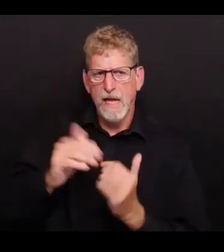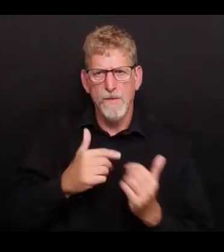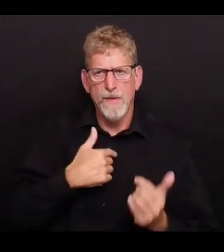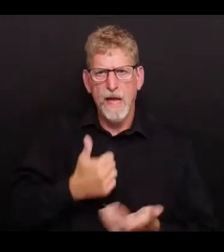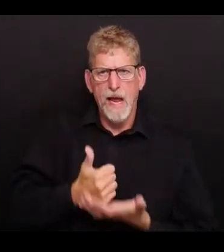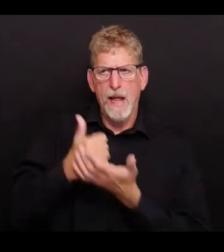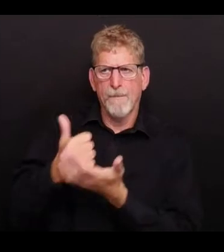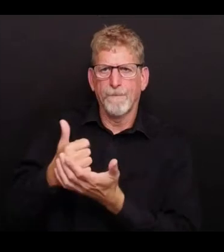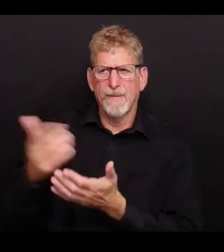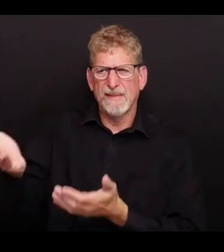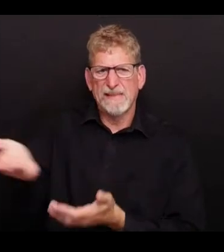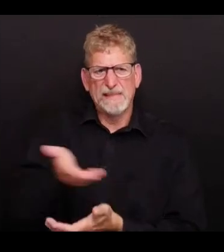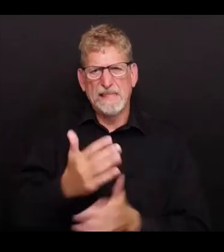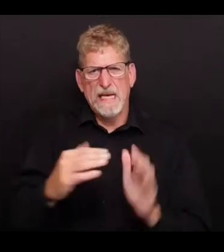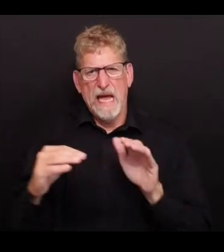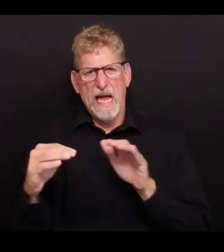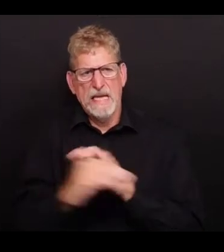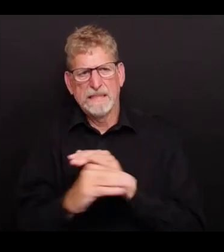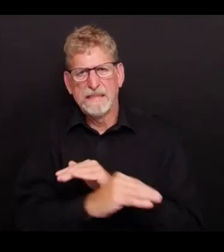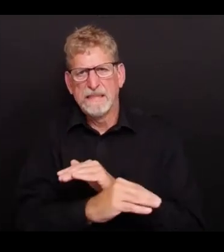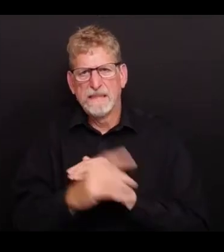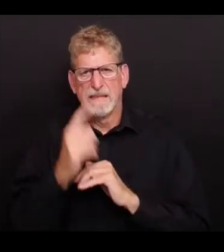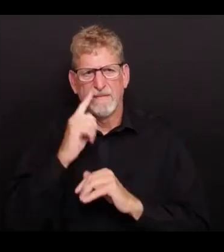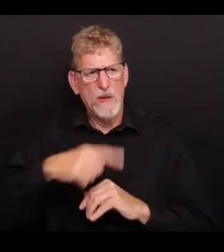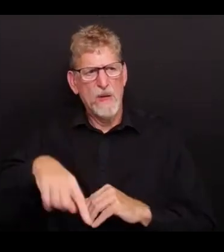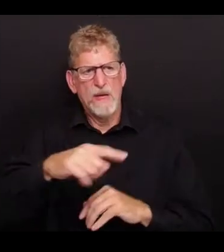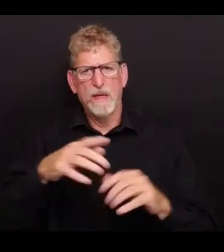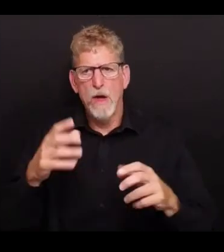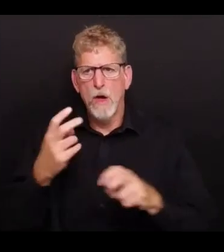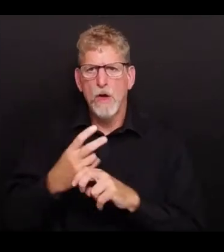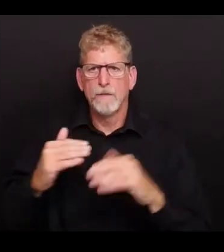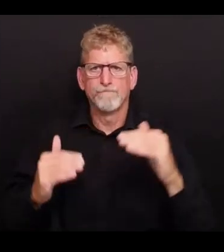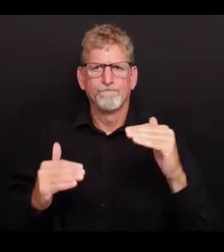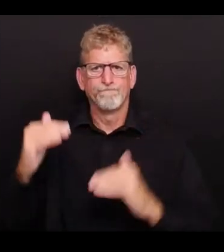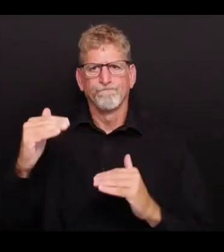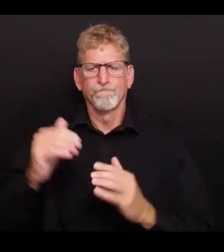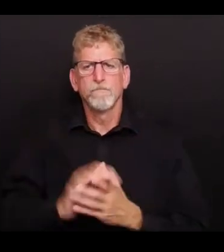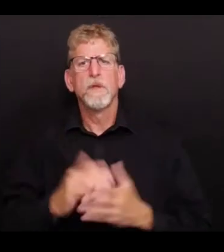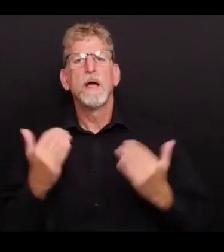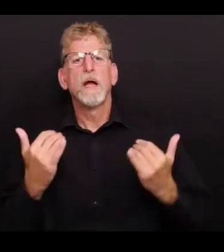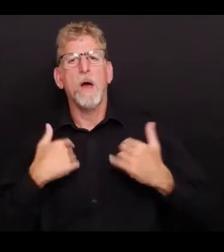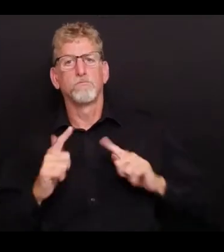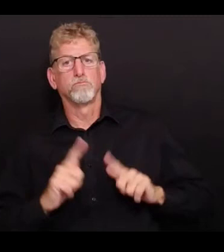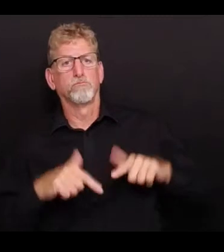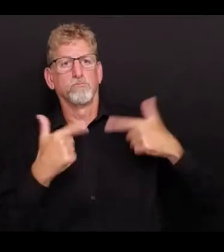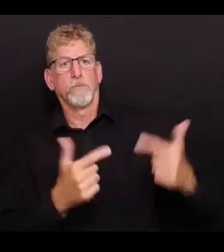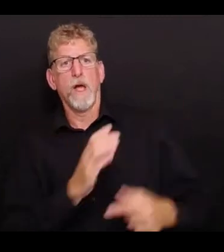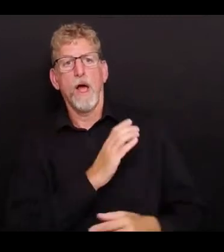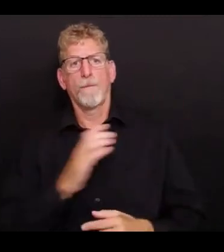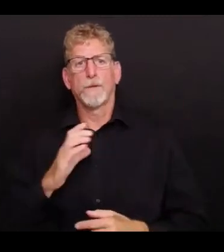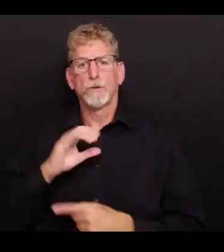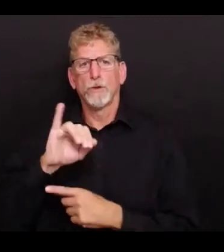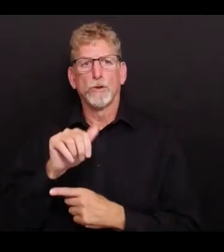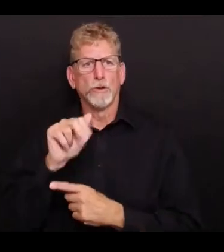vaccination. With that, I'll turn it back to Commissioner Malcolm. Thank you for that update, Dr.